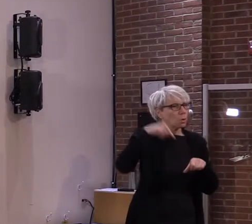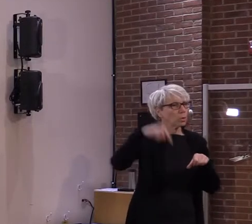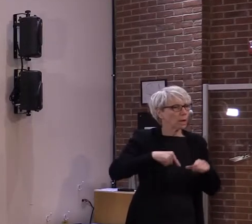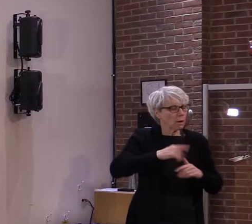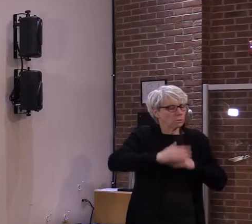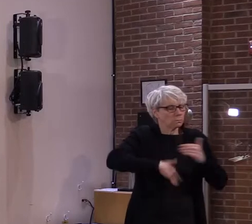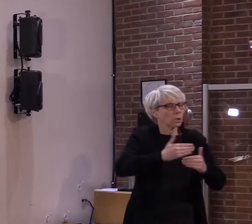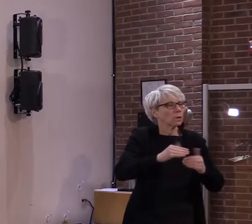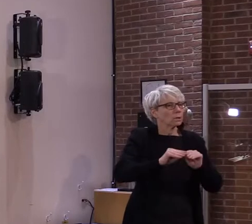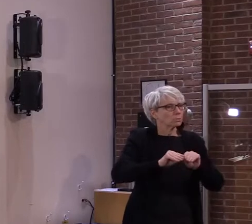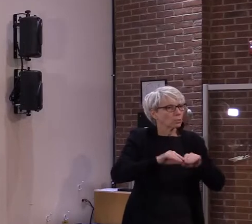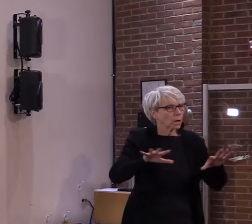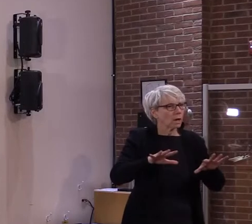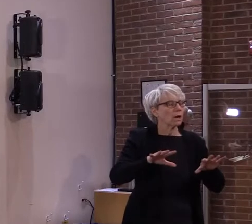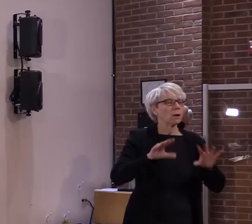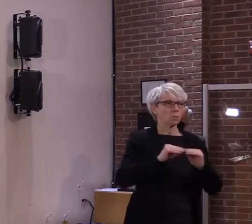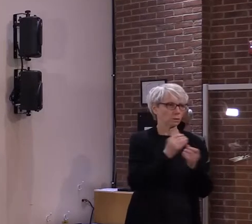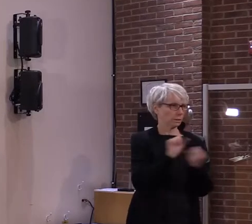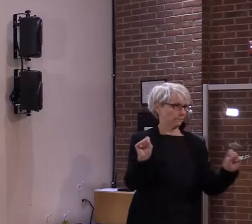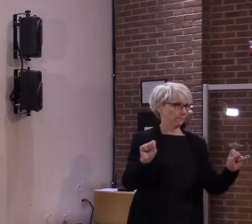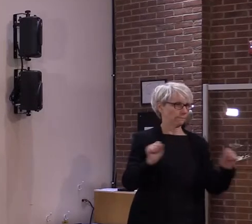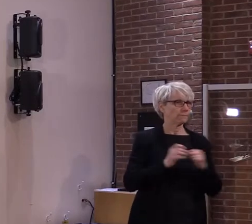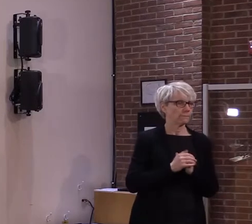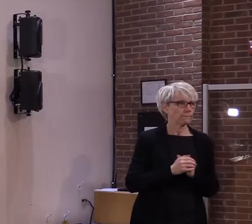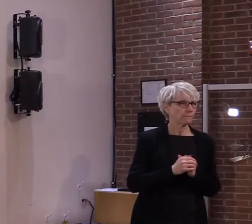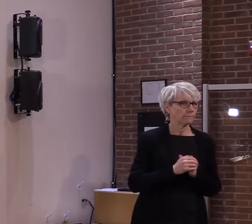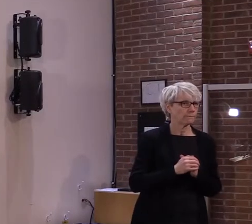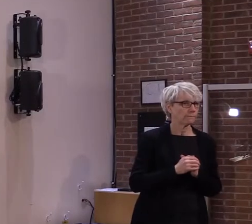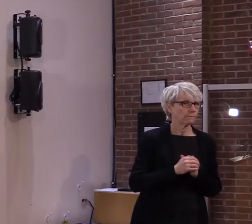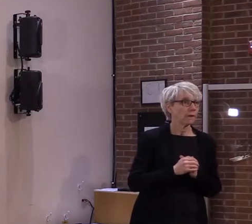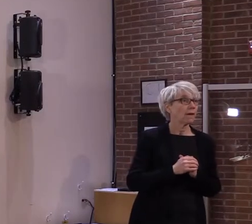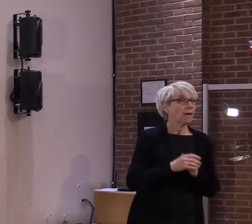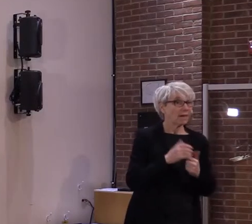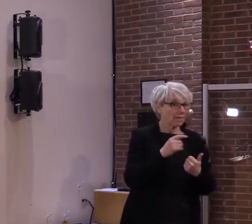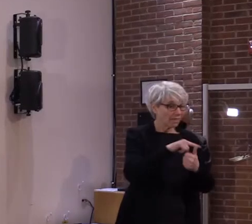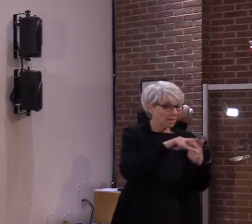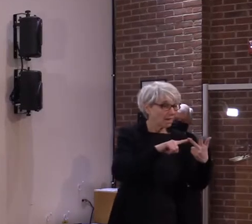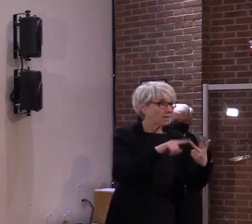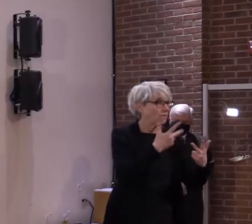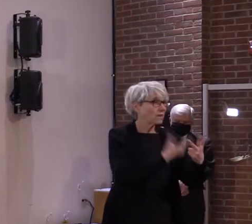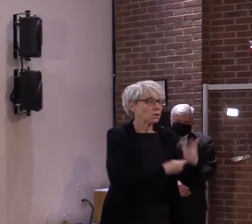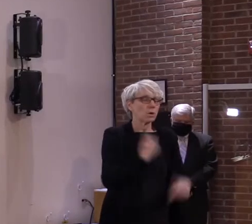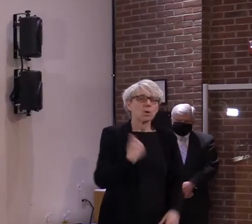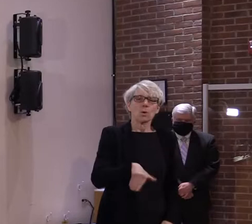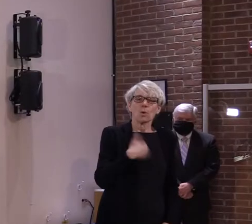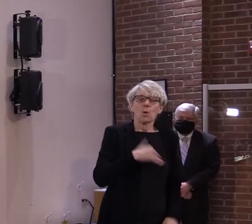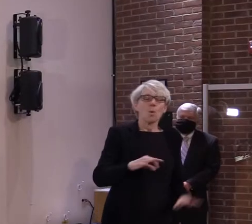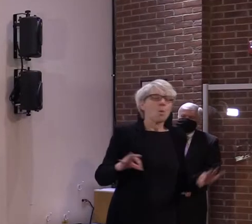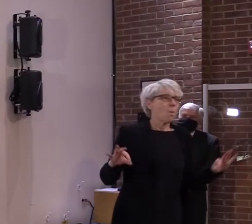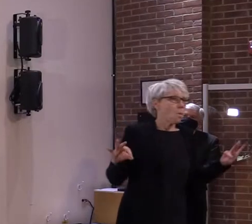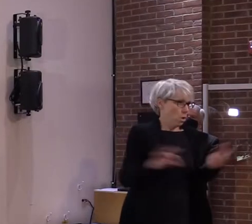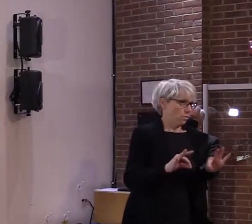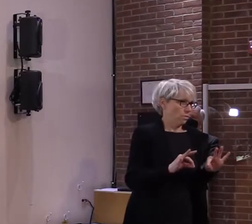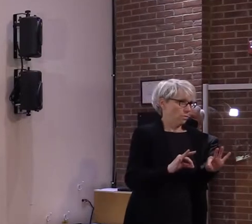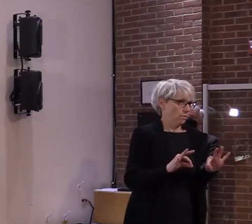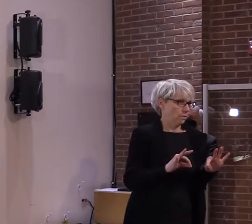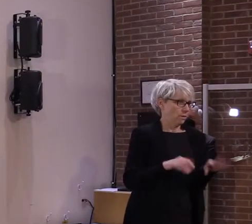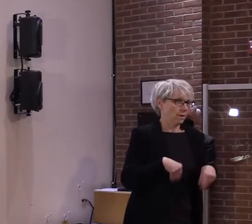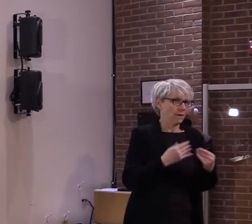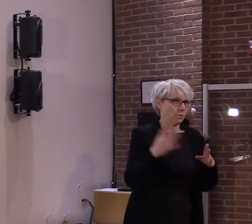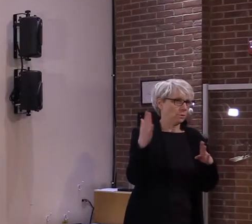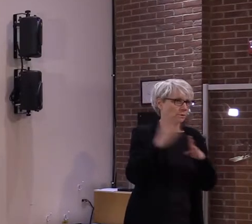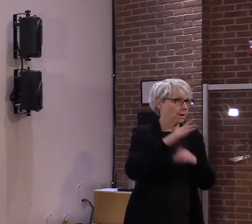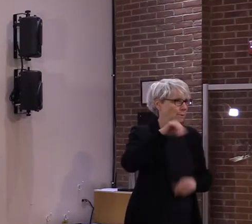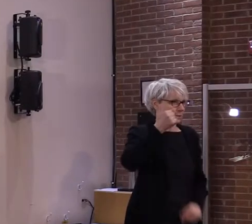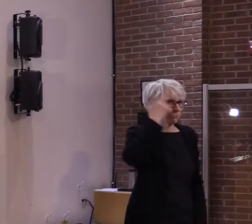What more can I tell you about how good these vaccines are? Here are my top 10 reasons.